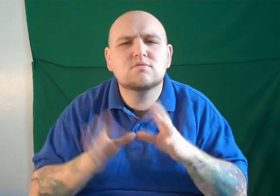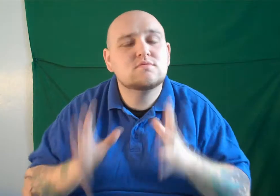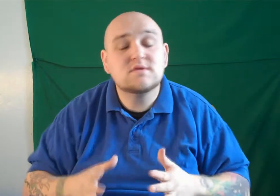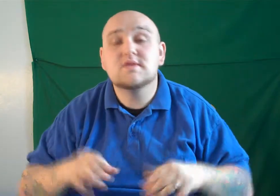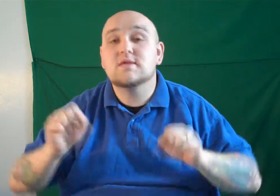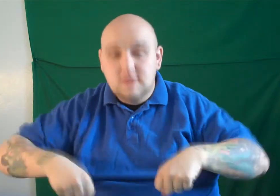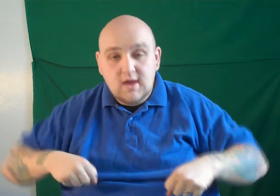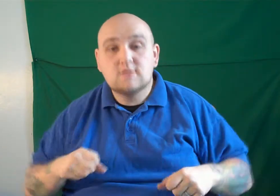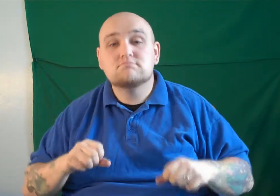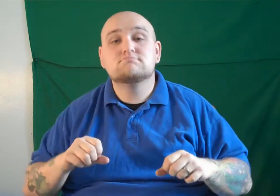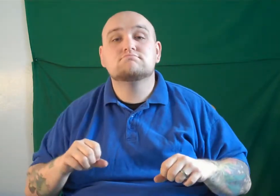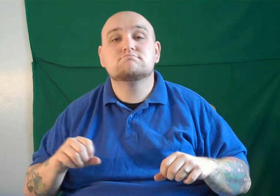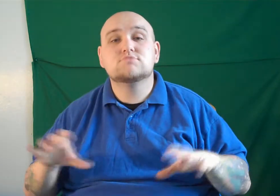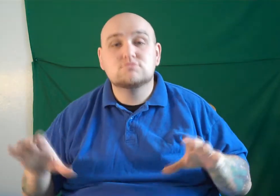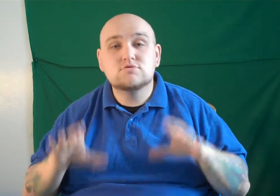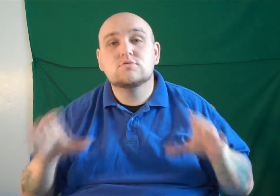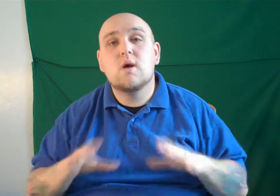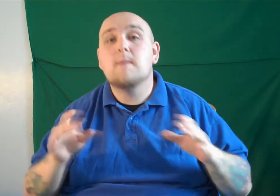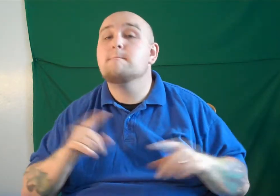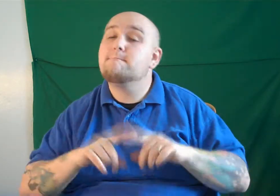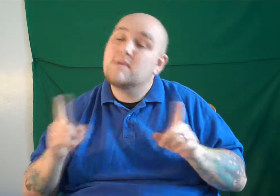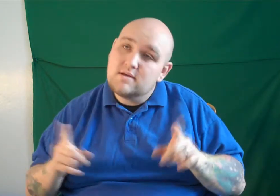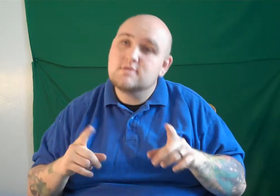qualified for various settings and situations, and you want to make sure that